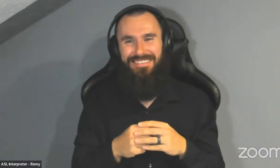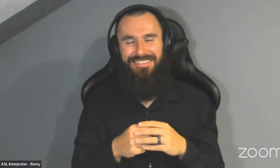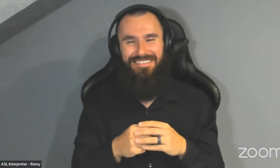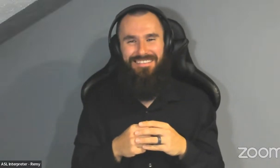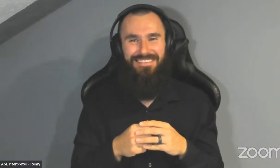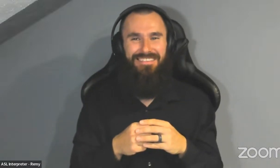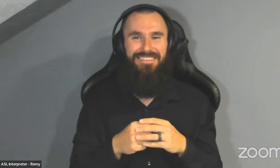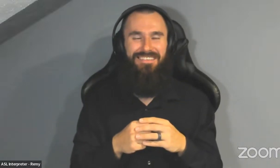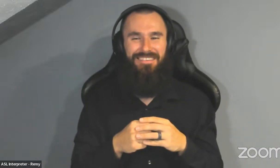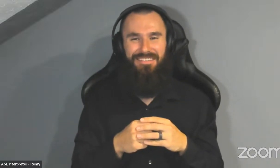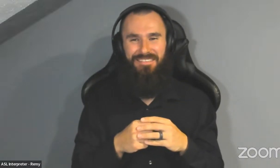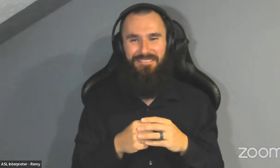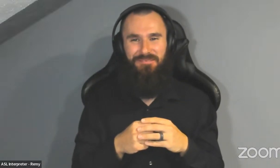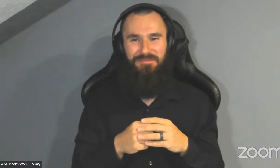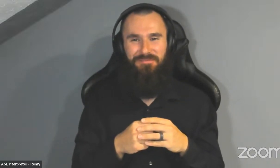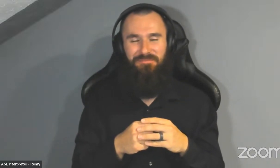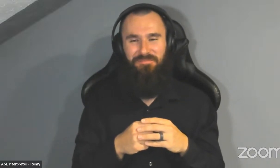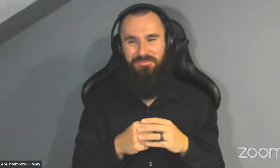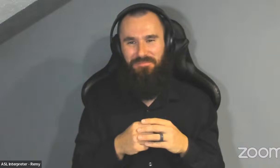So